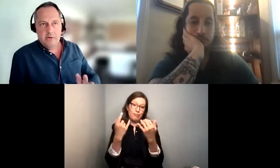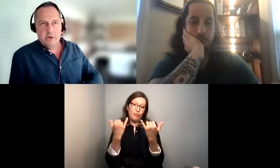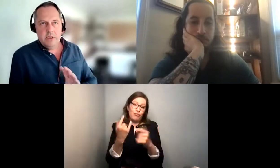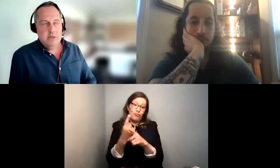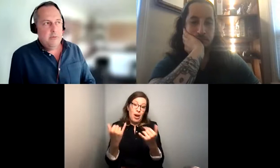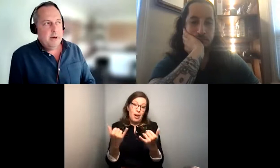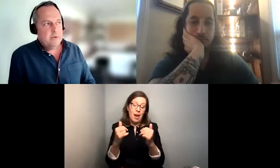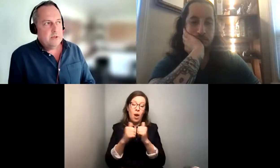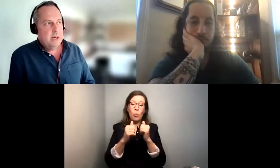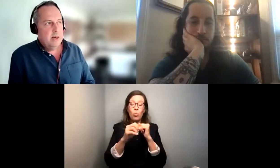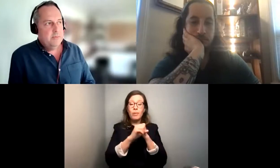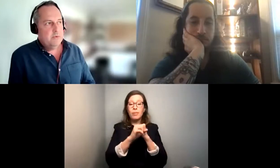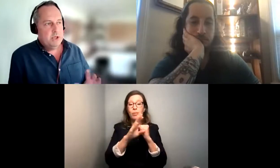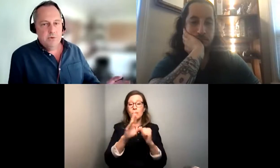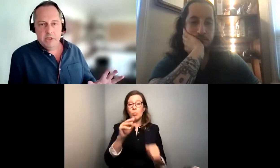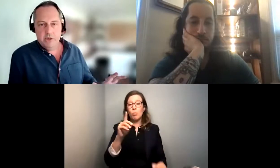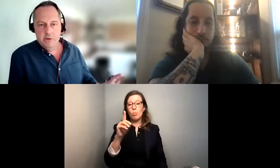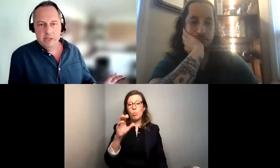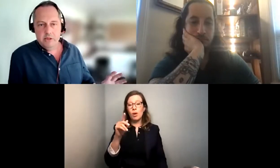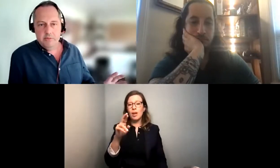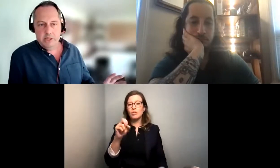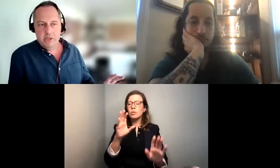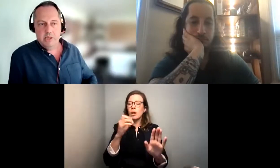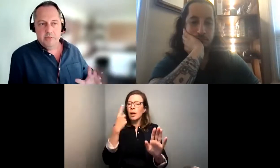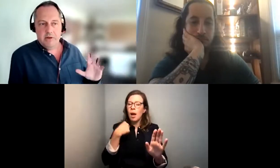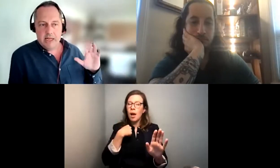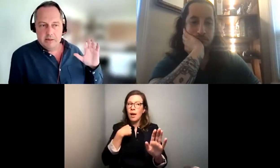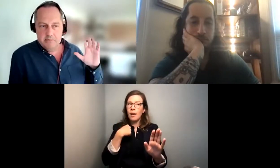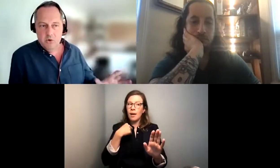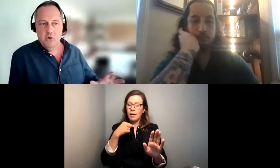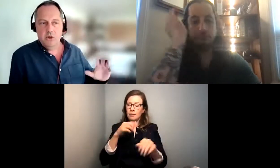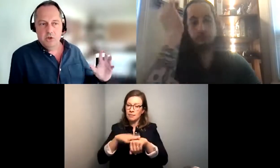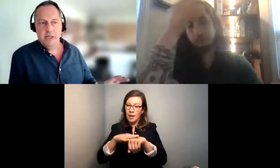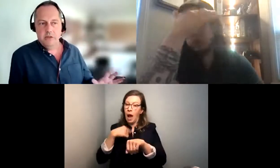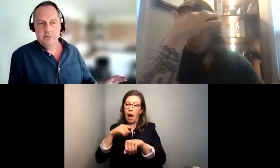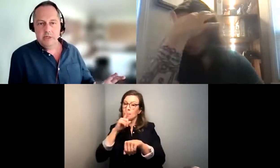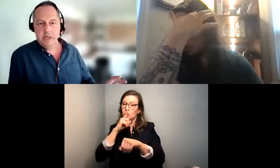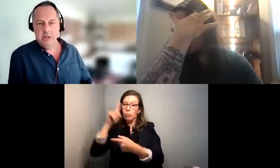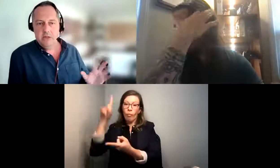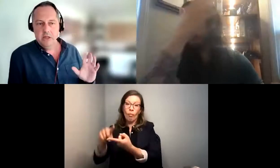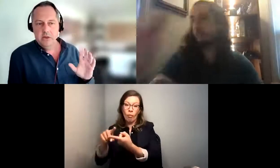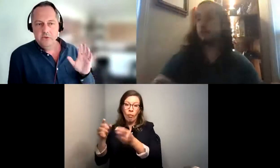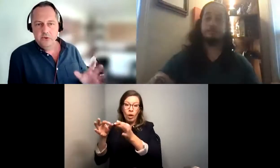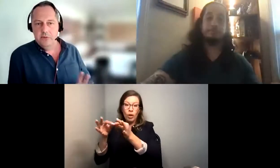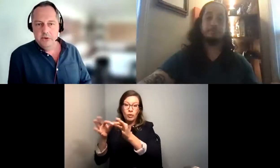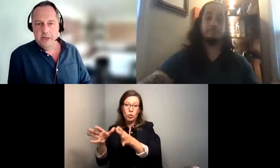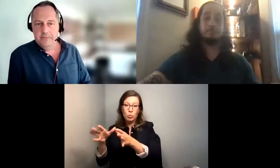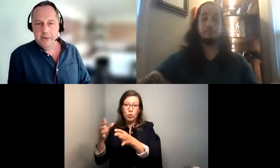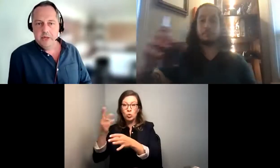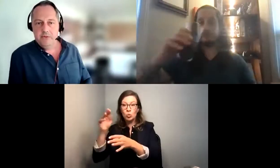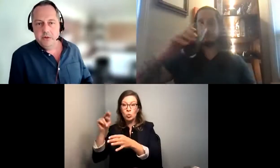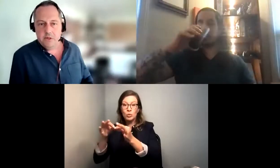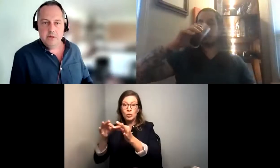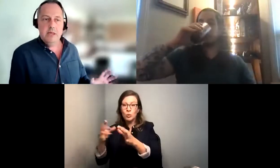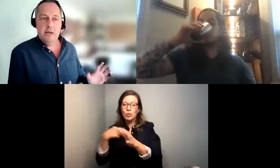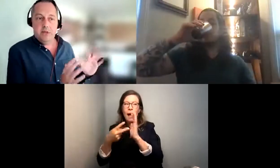don't get me wrong, this is not about reducing human interpretation. This is about getting more human interpretation for the money.